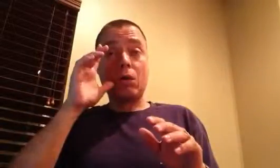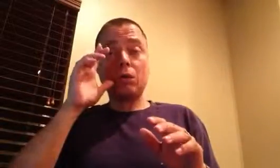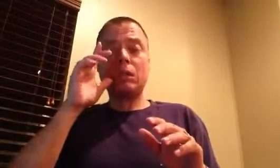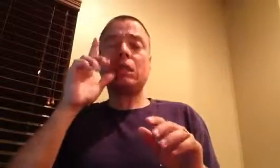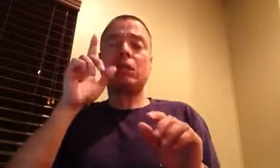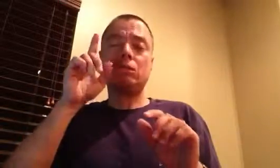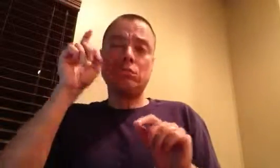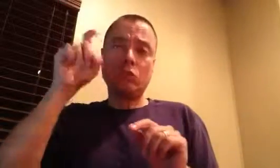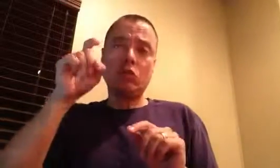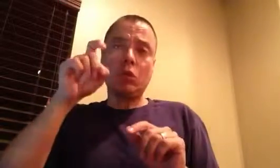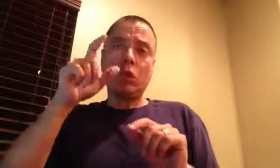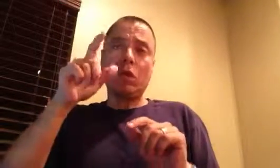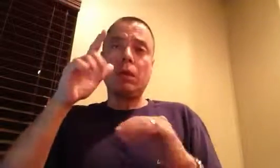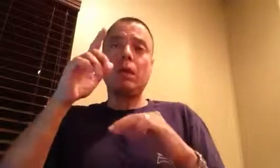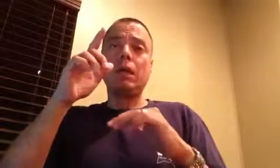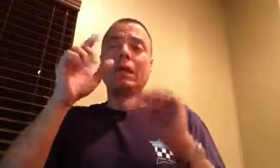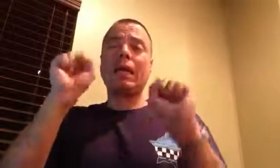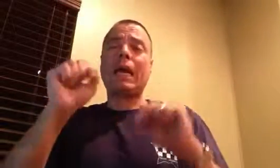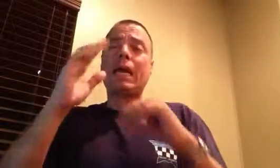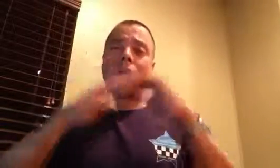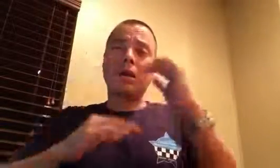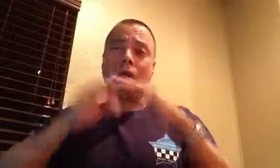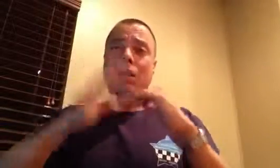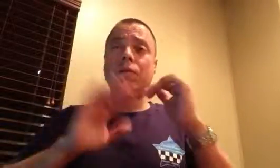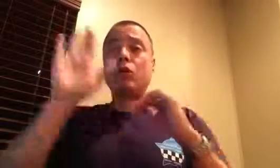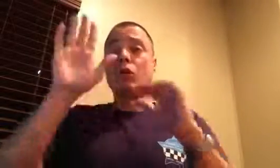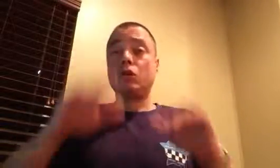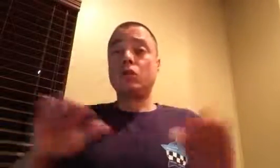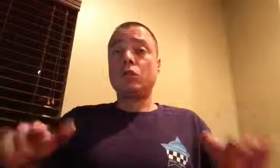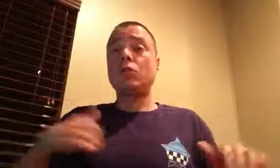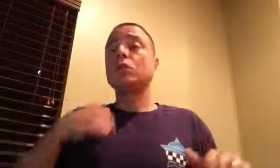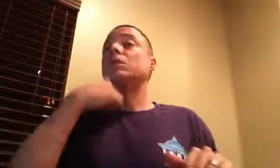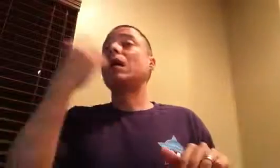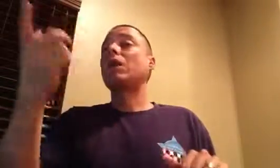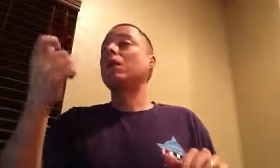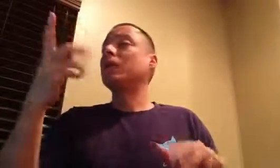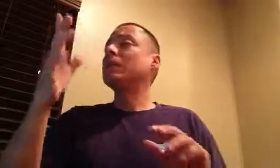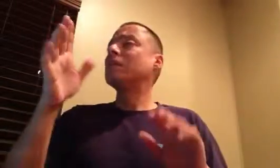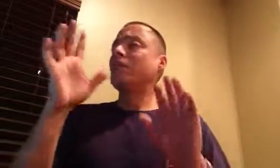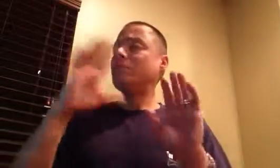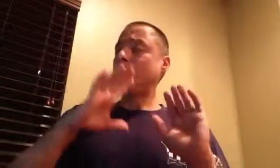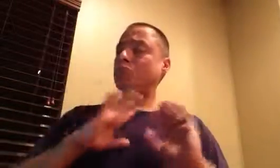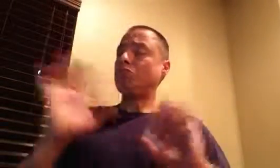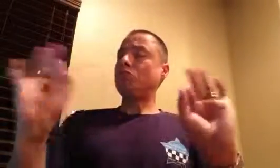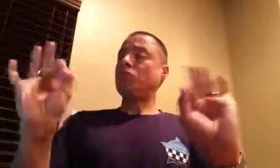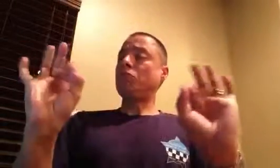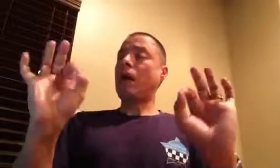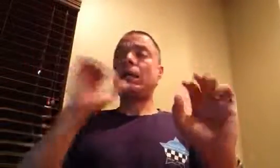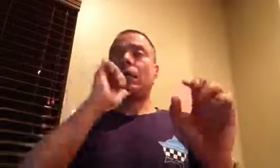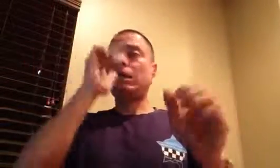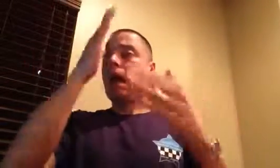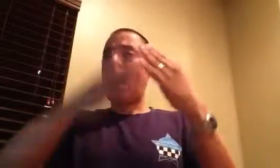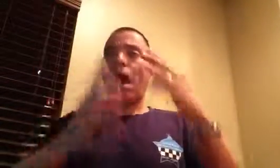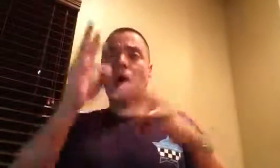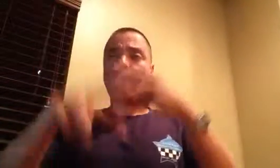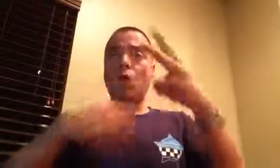everything is going to be alright, it's not the end of the world, and we doing the best we can. But I don't think